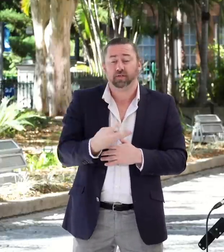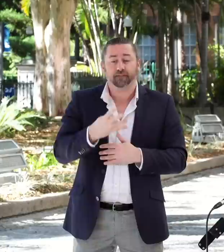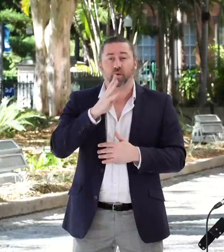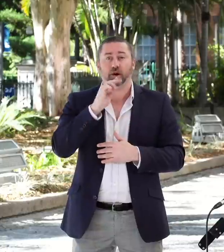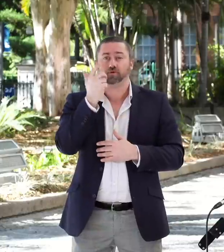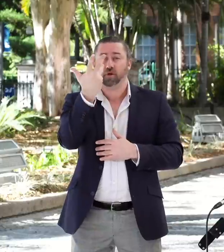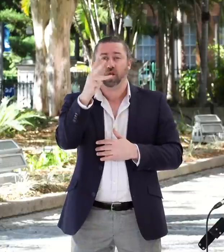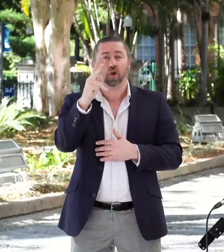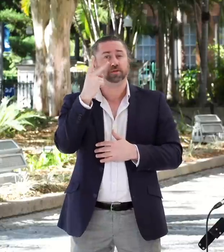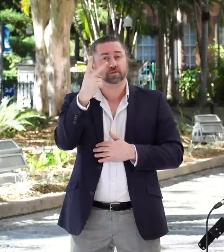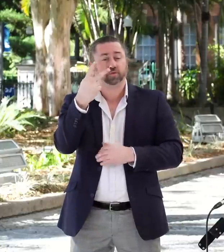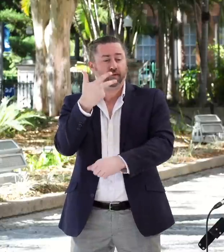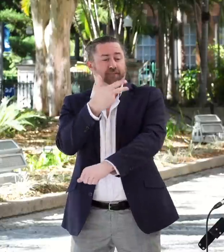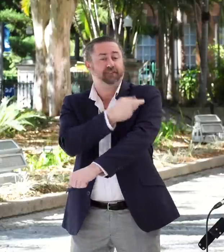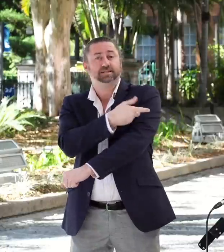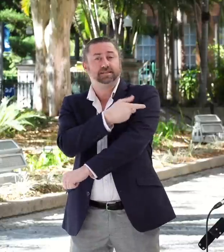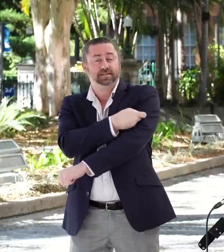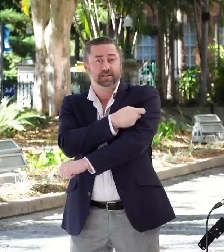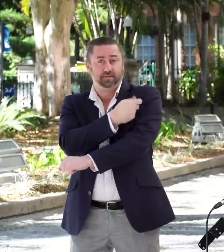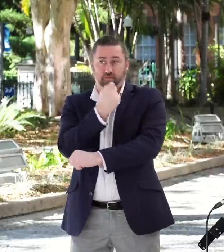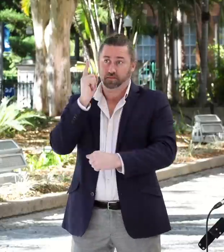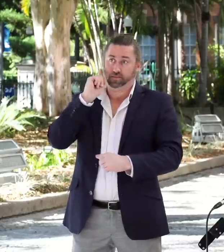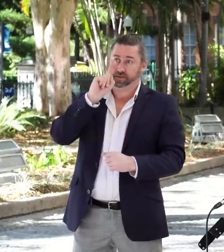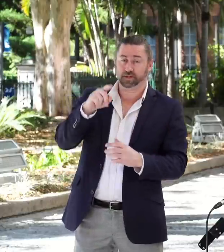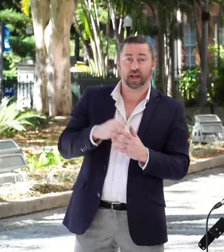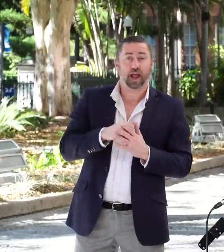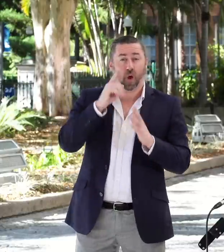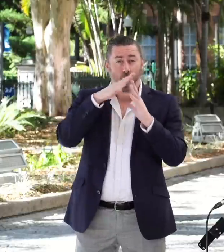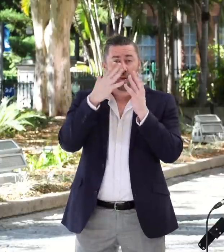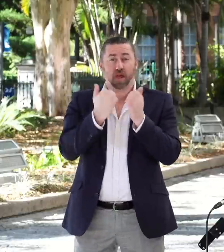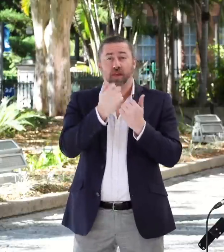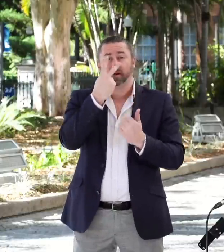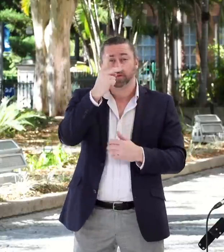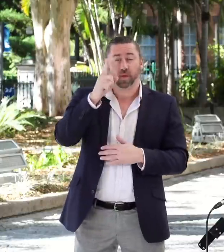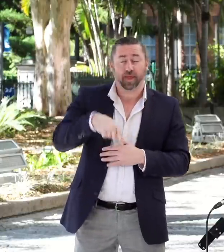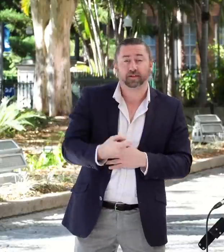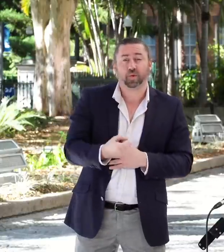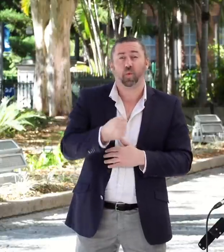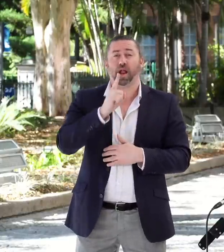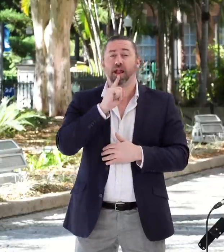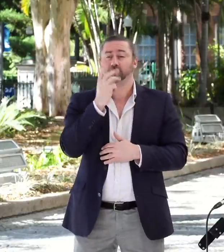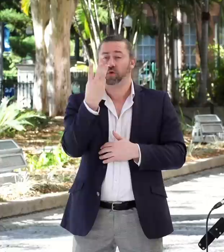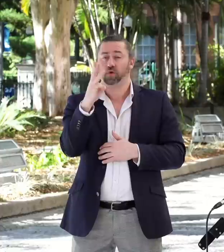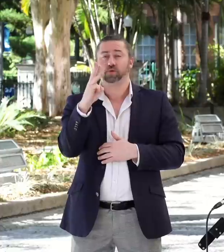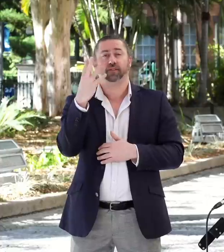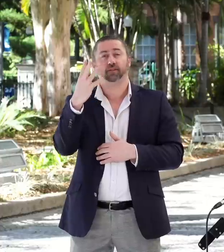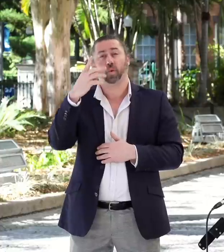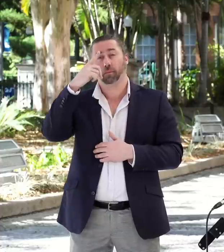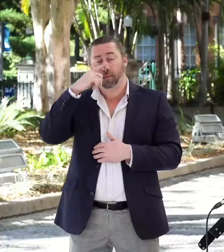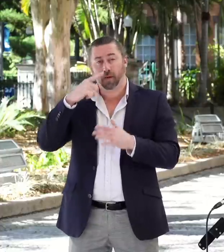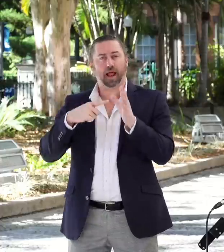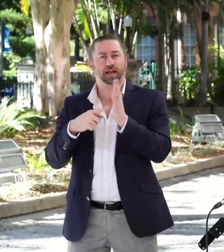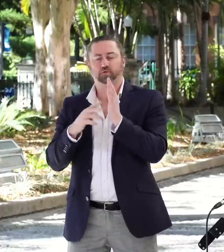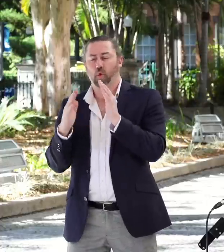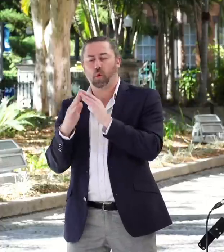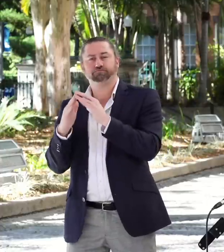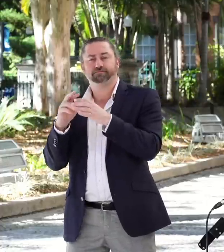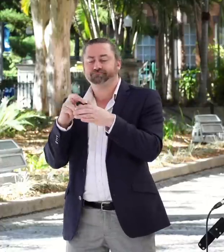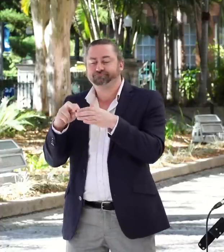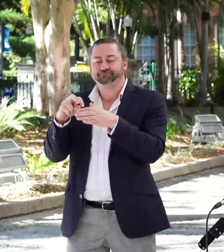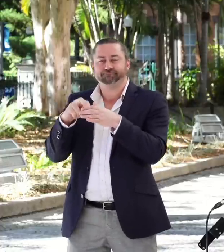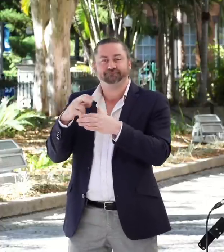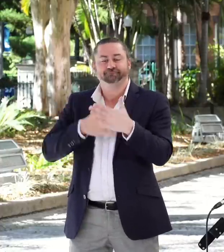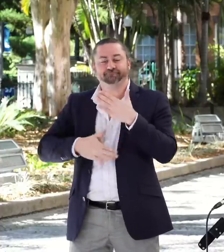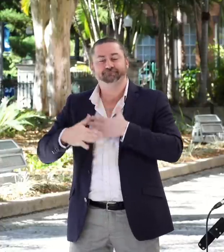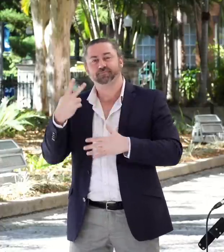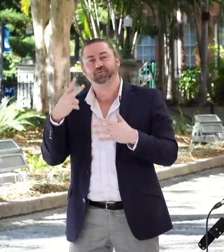vaccinations in the last 24 hours. And I can advise we're now at 2,134 people in home quarantine. So again, I thank all of those